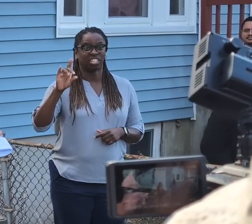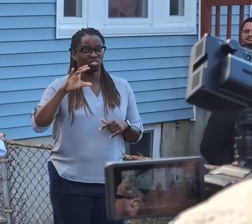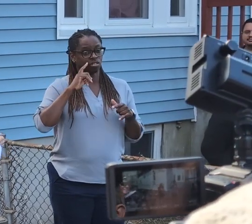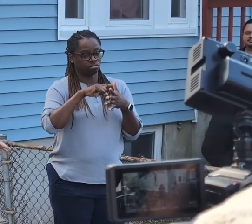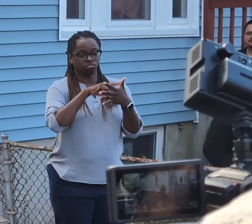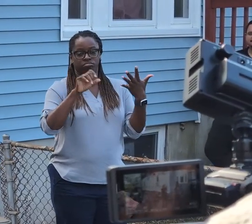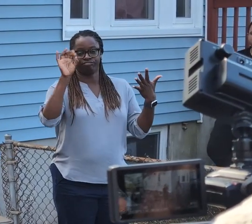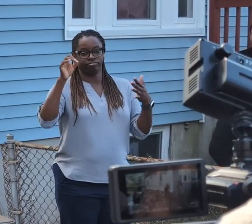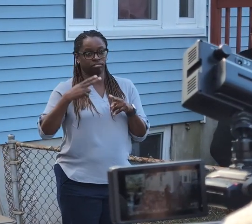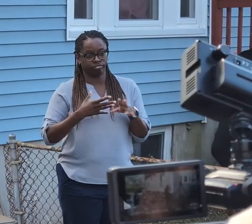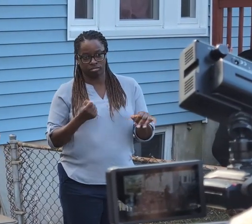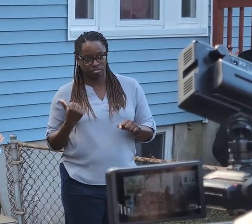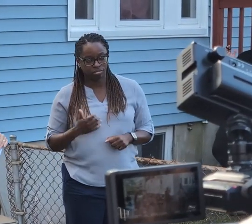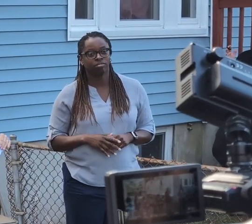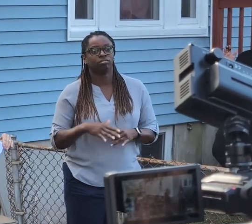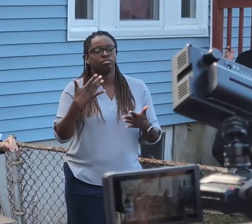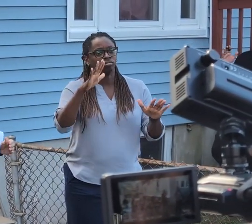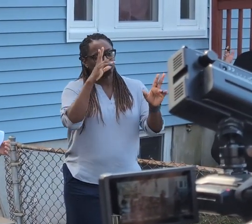here.